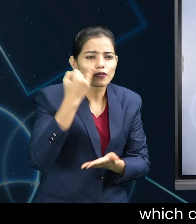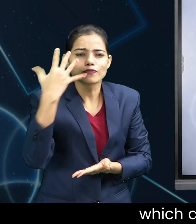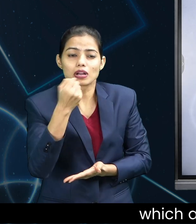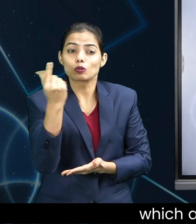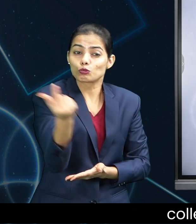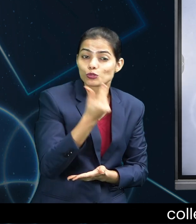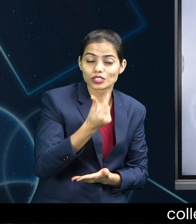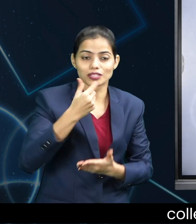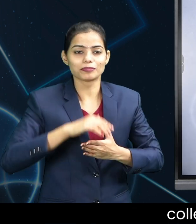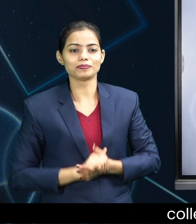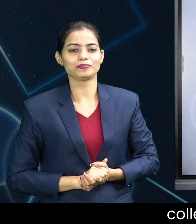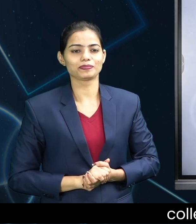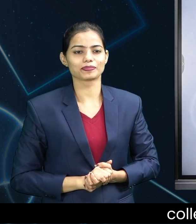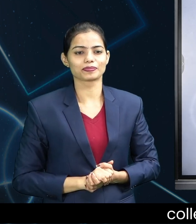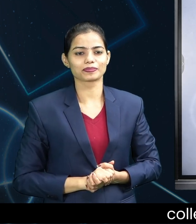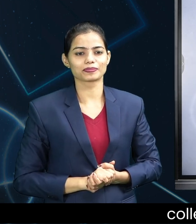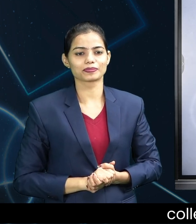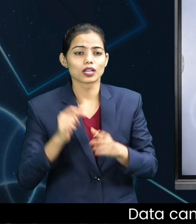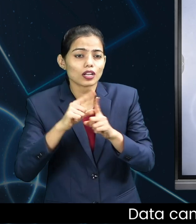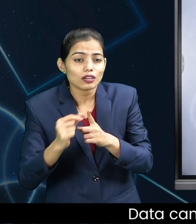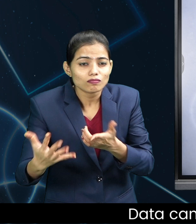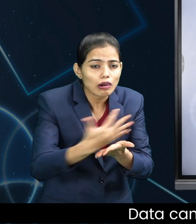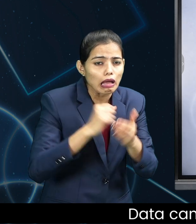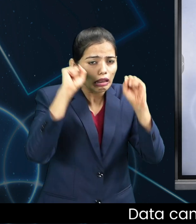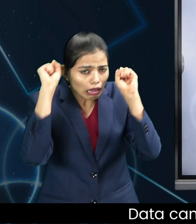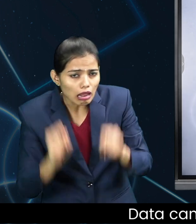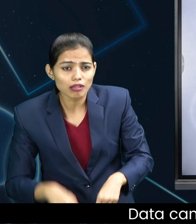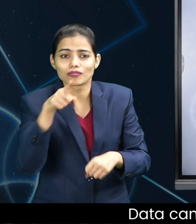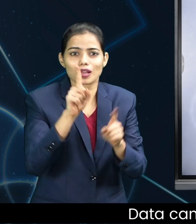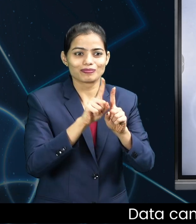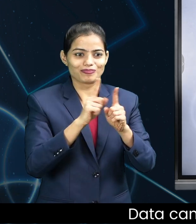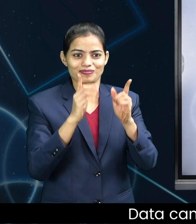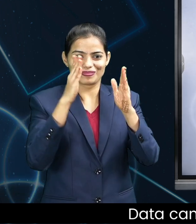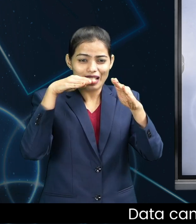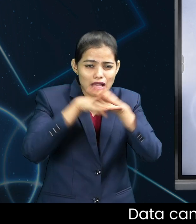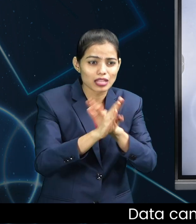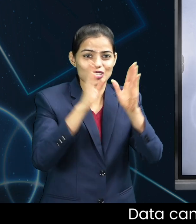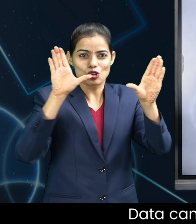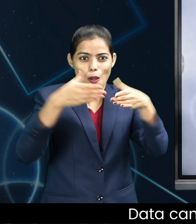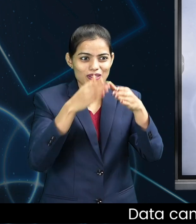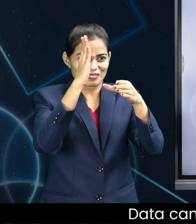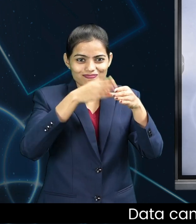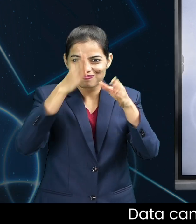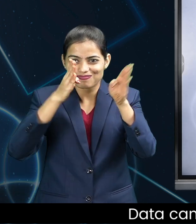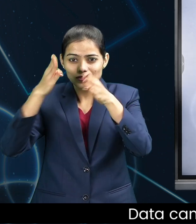information collected with a definite purpose. Data can be categorized into two main types: